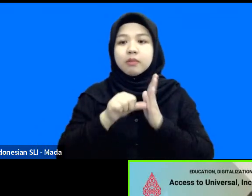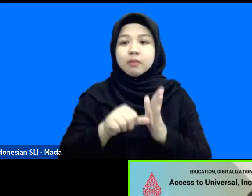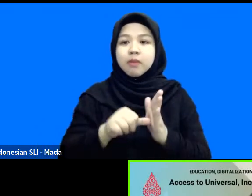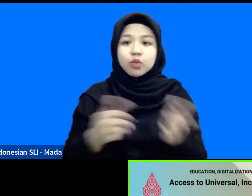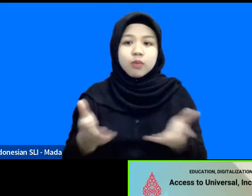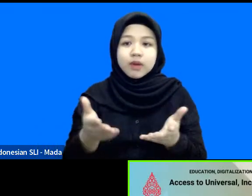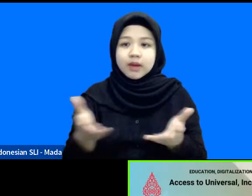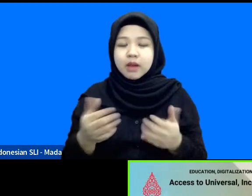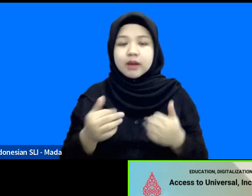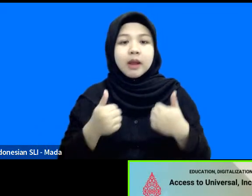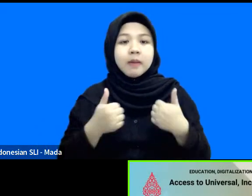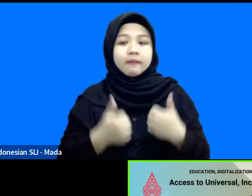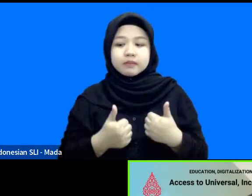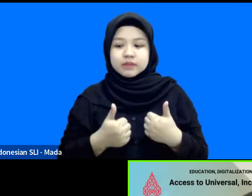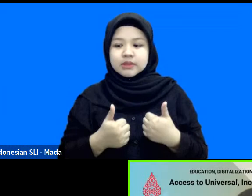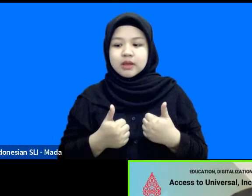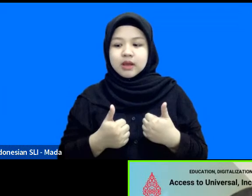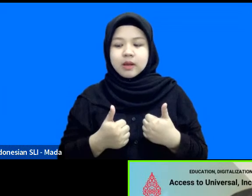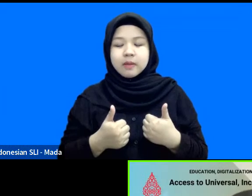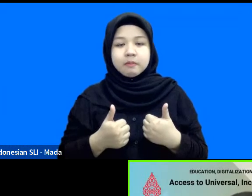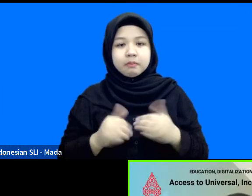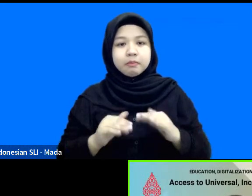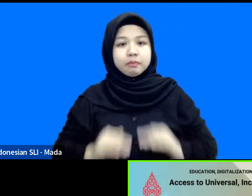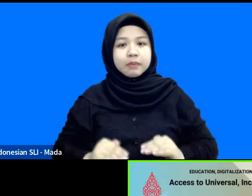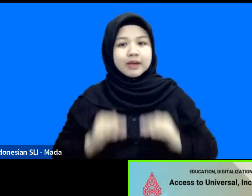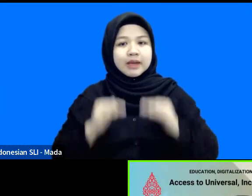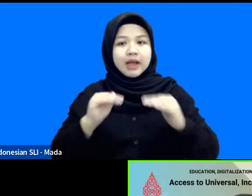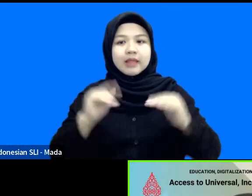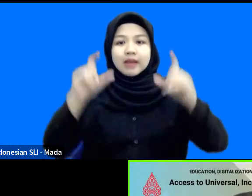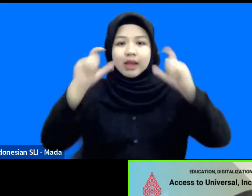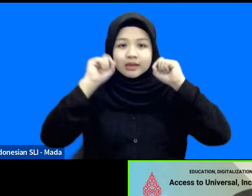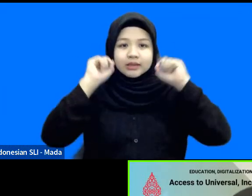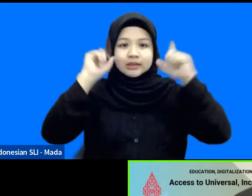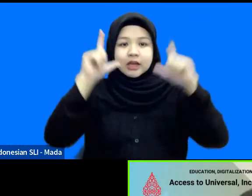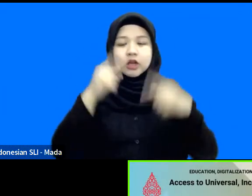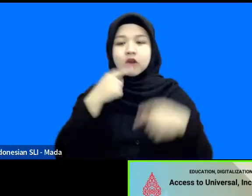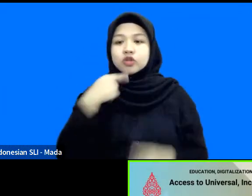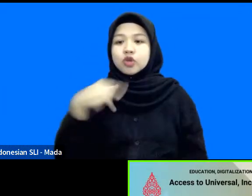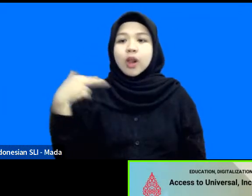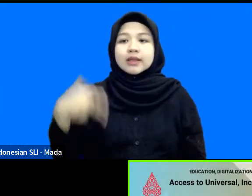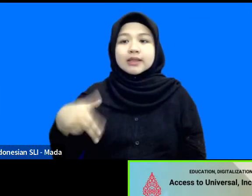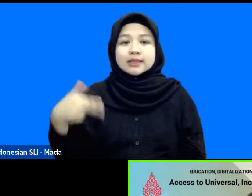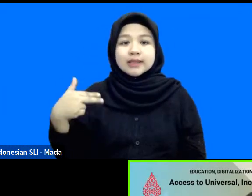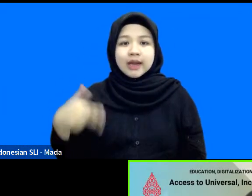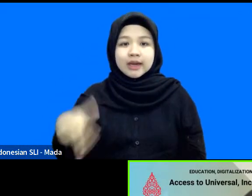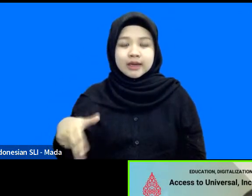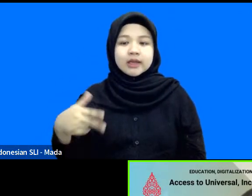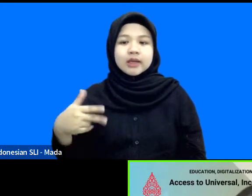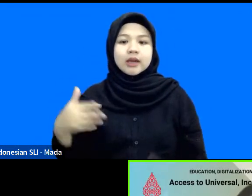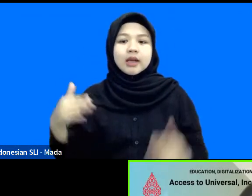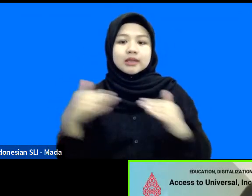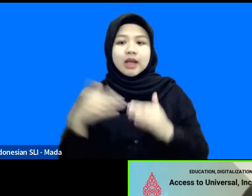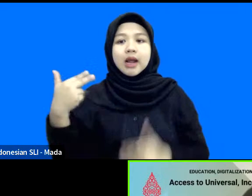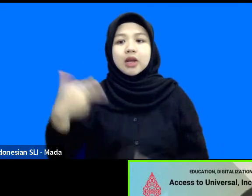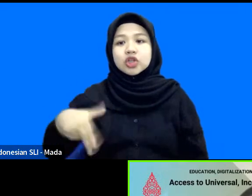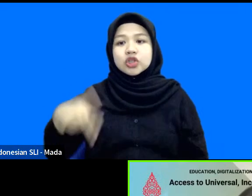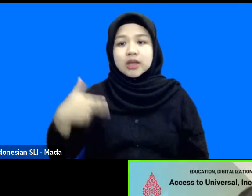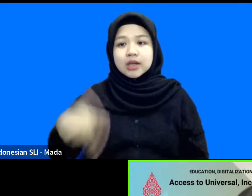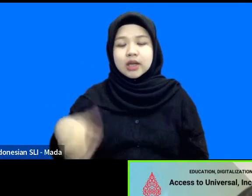rights to education. So thank you very much for your very comprehensive answer, Putri. I just have one last question,